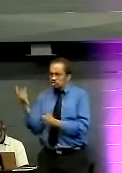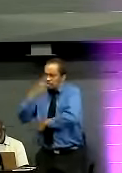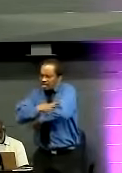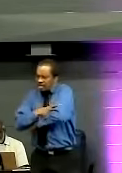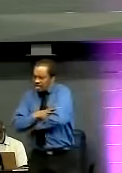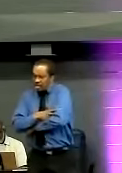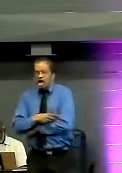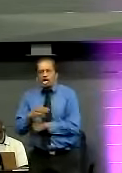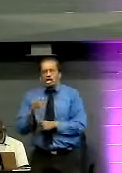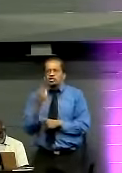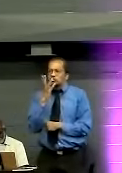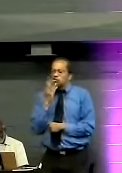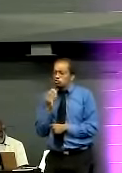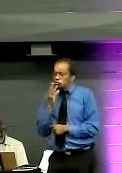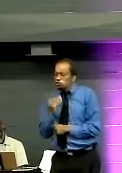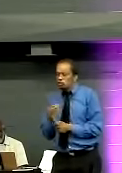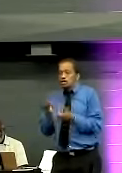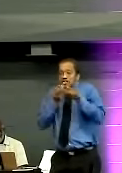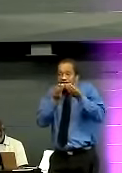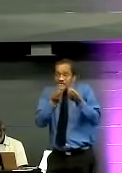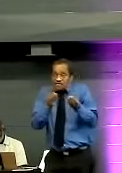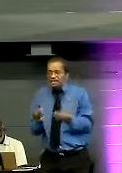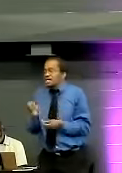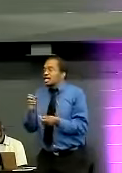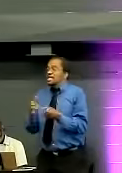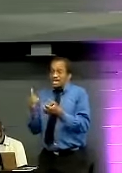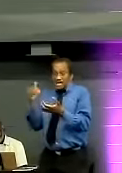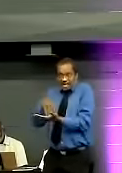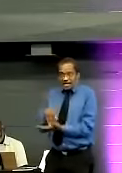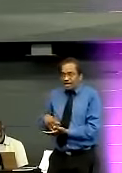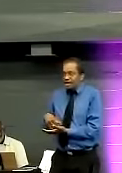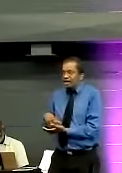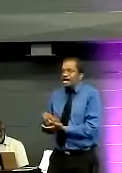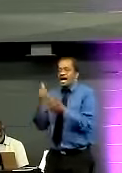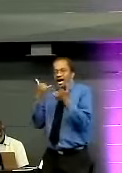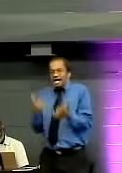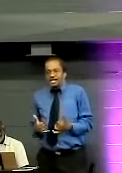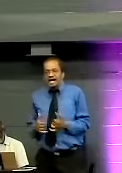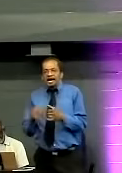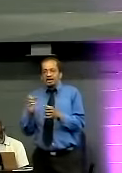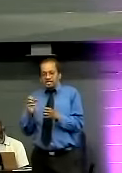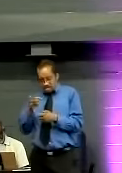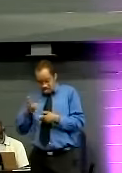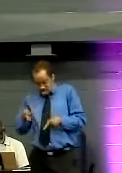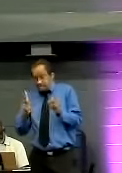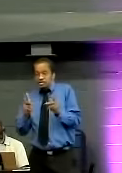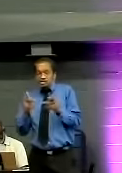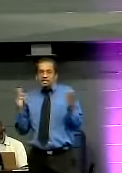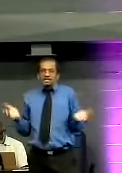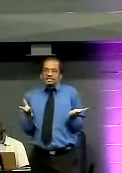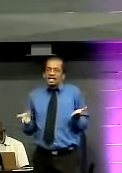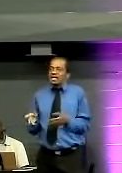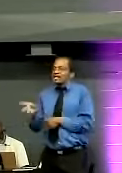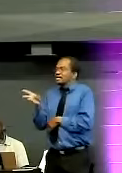feast, right? So they're back on this day, and now the opportunity has come for them to talk to